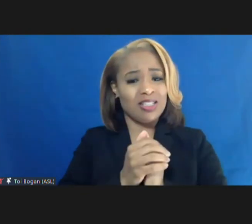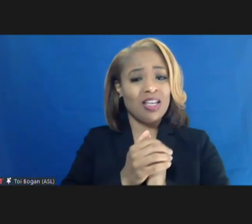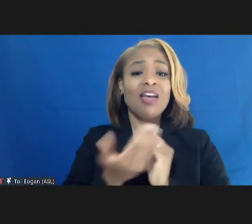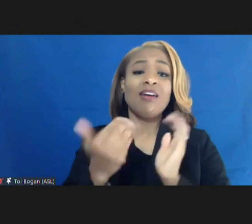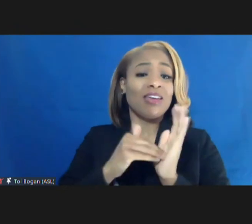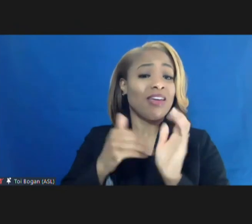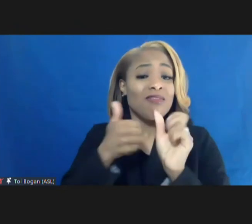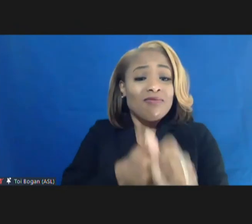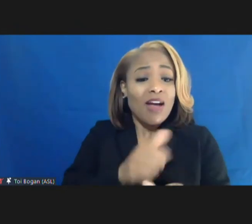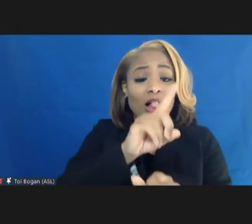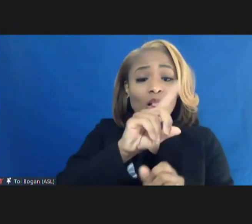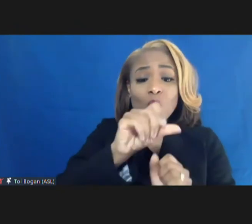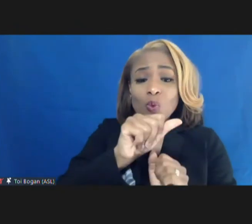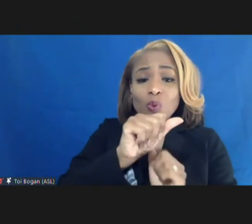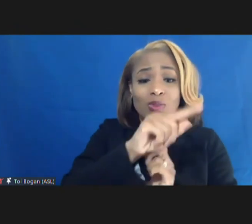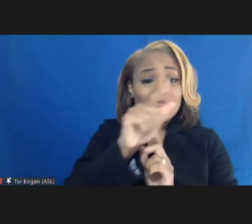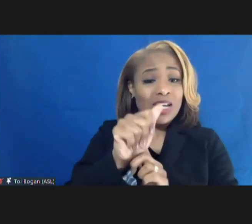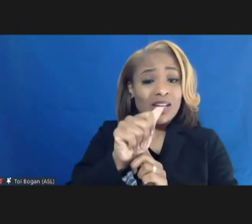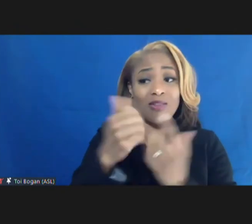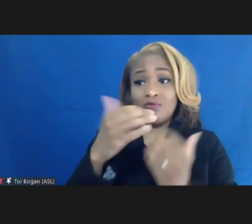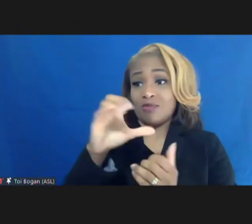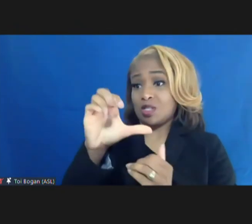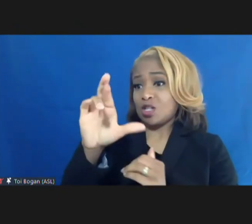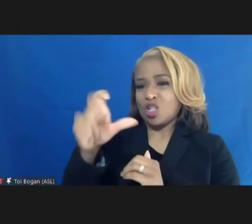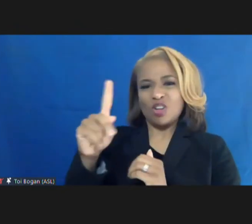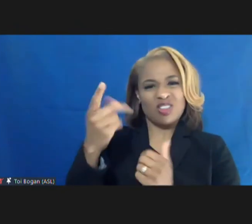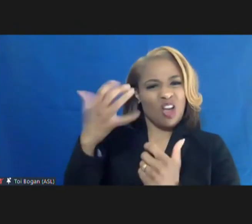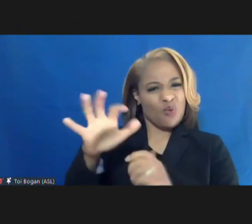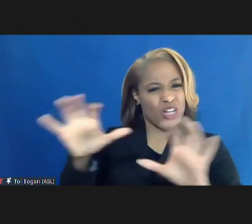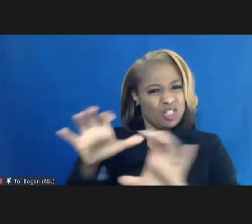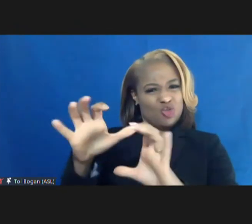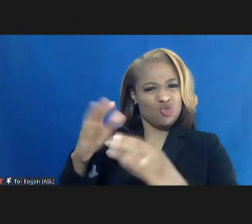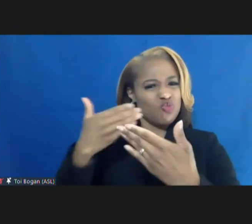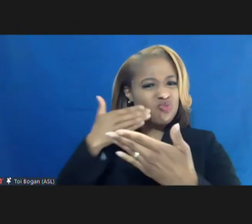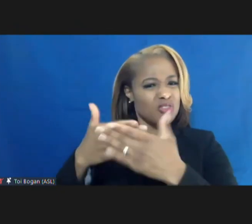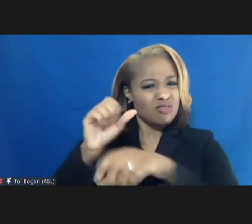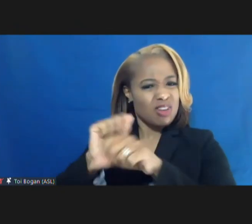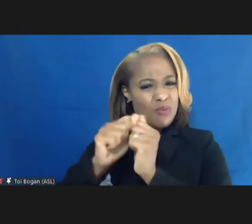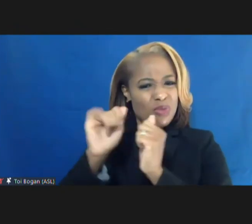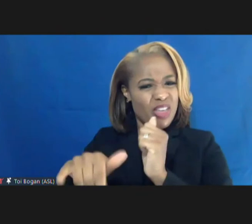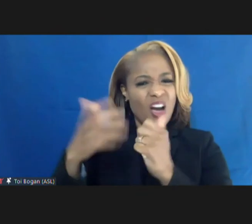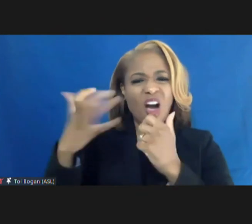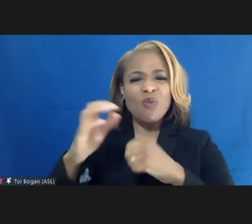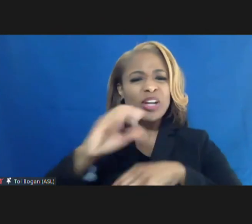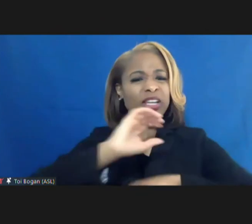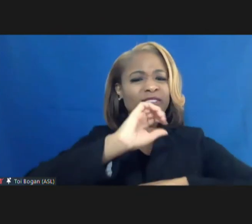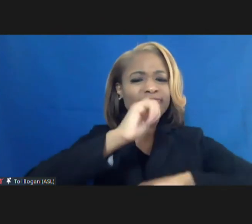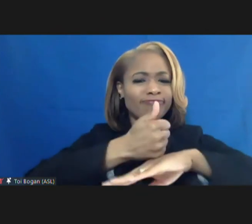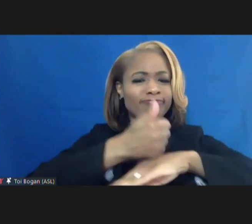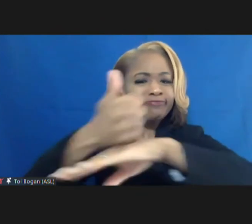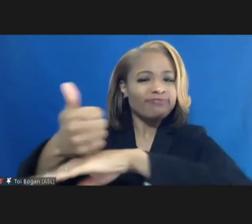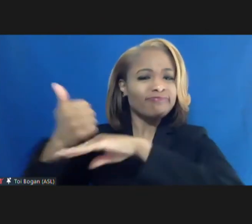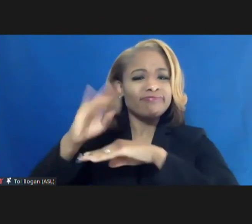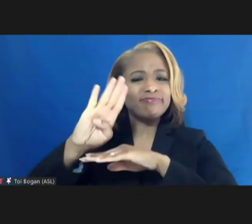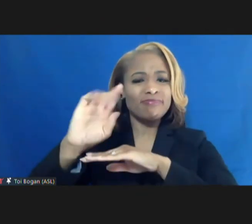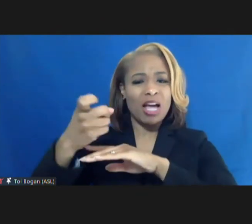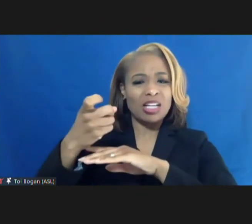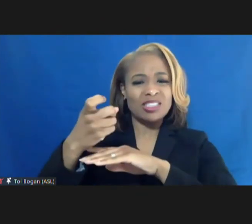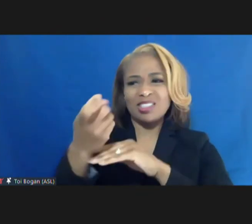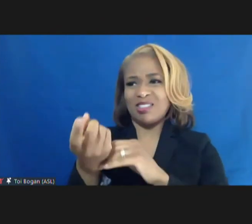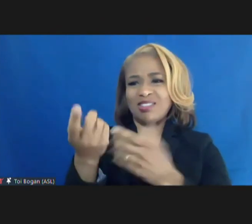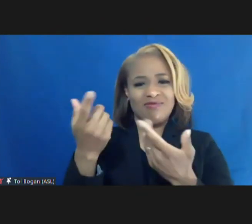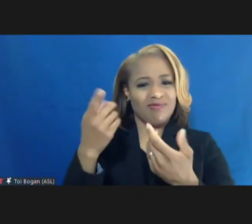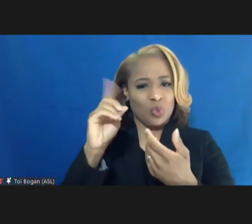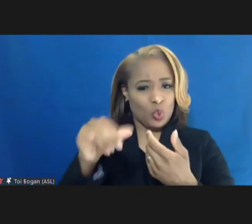data and demonstrating that the clerks have already gotten this right, as they have the ability to place drop boxes throughout their jurisdictions. They've done so